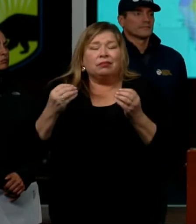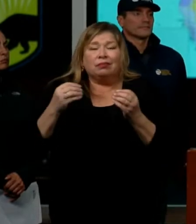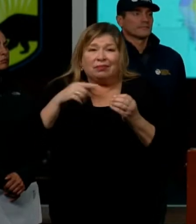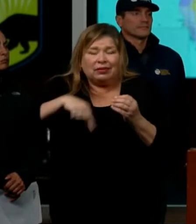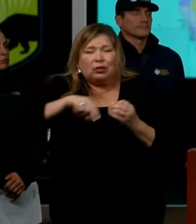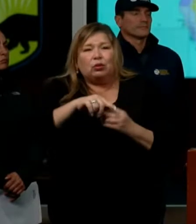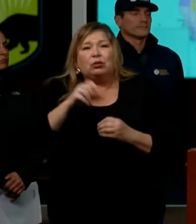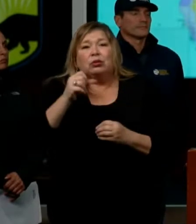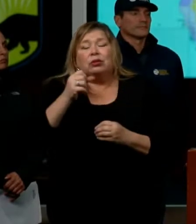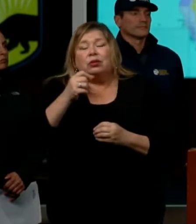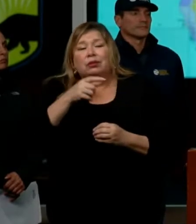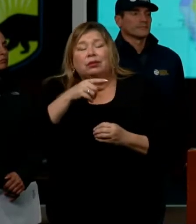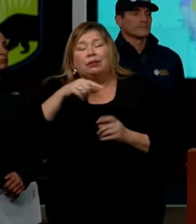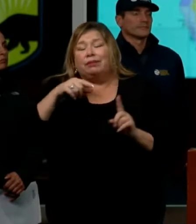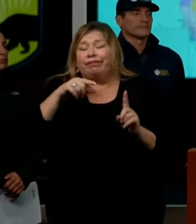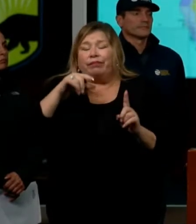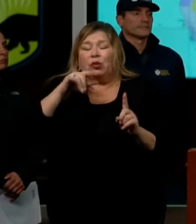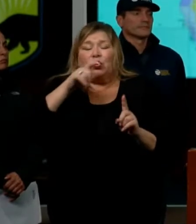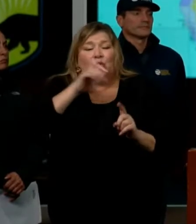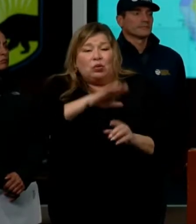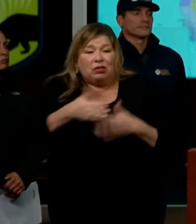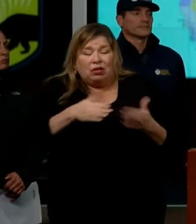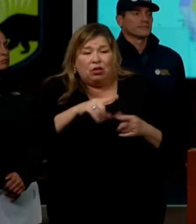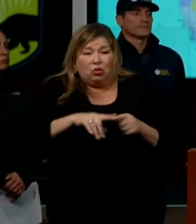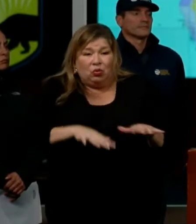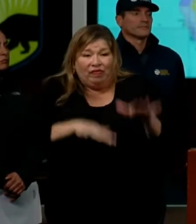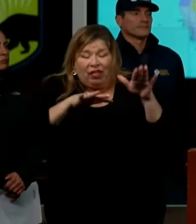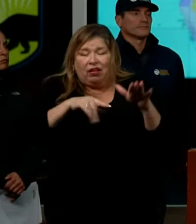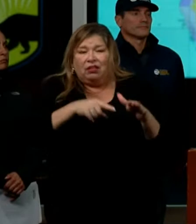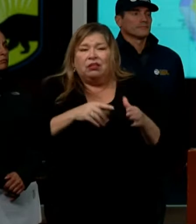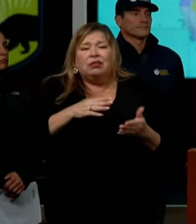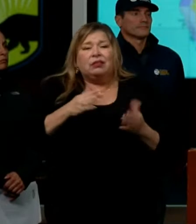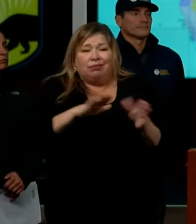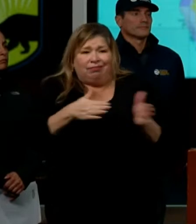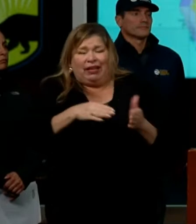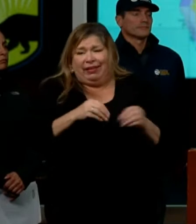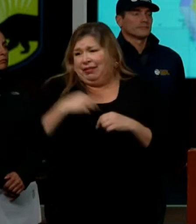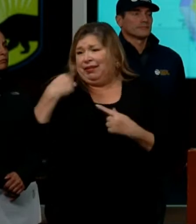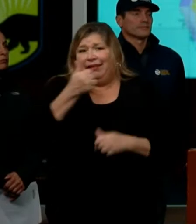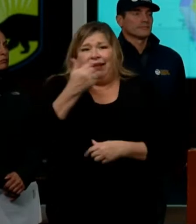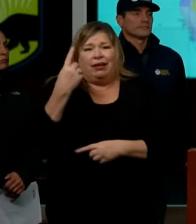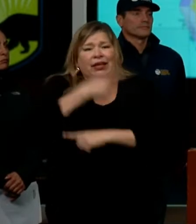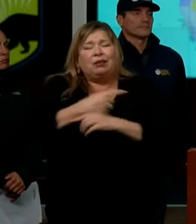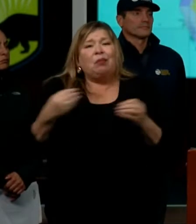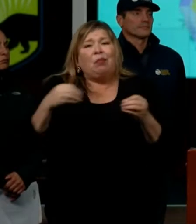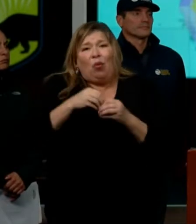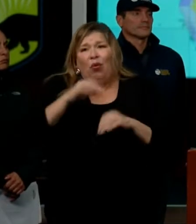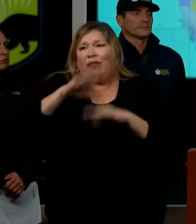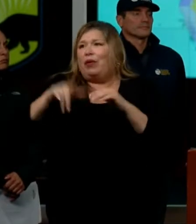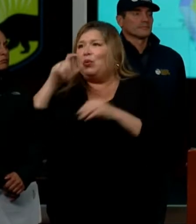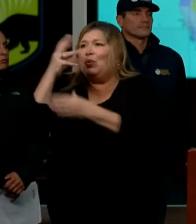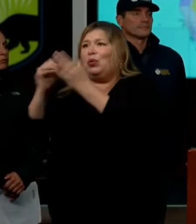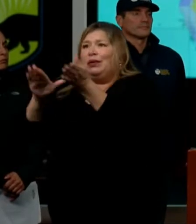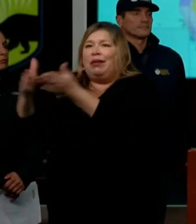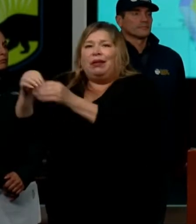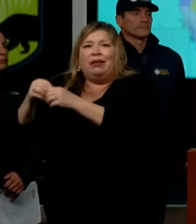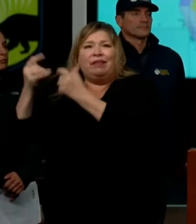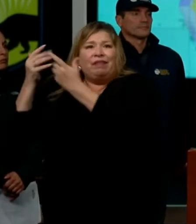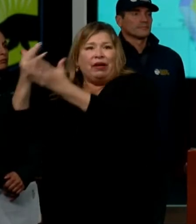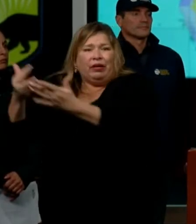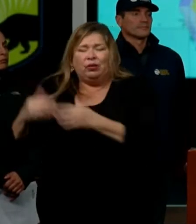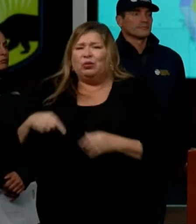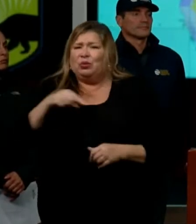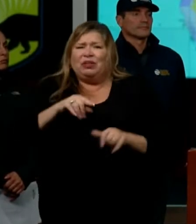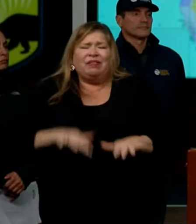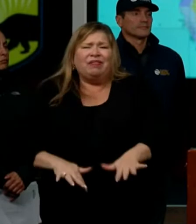is, to wildfires in the last 2 years. These floods are deadly and have now turned to be